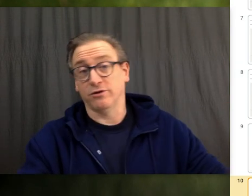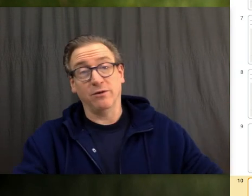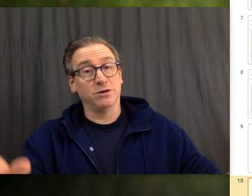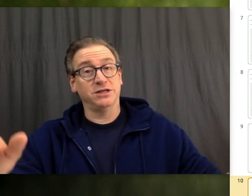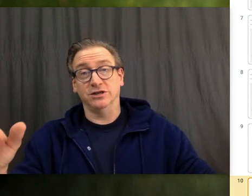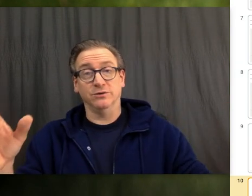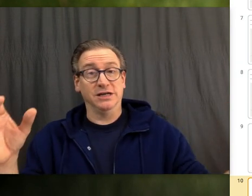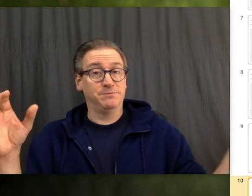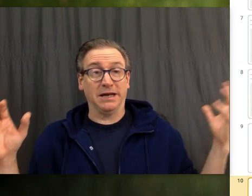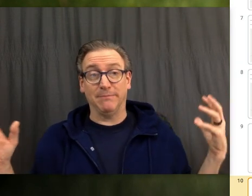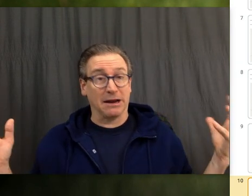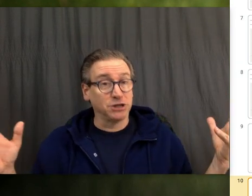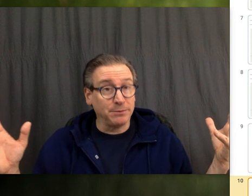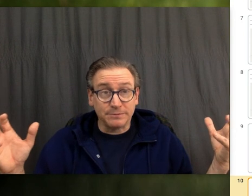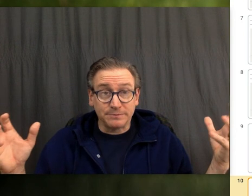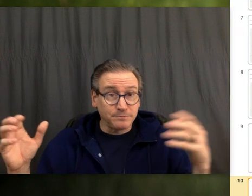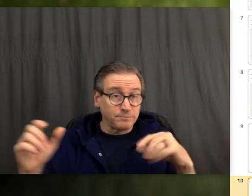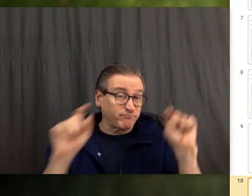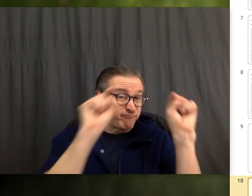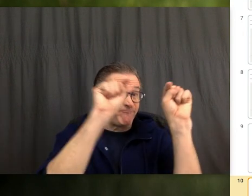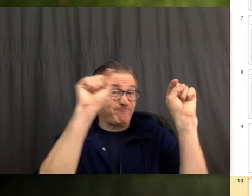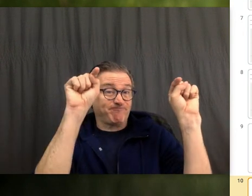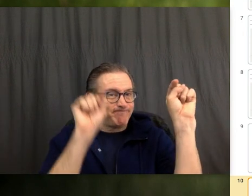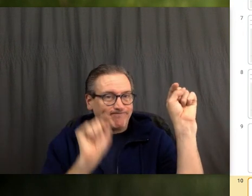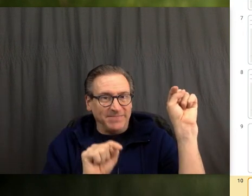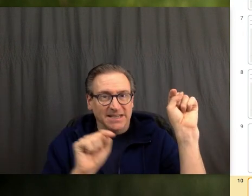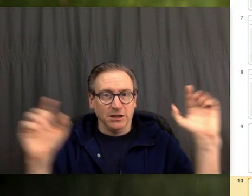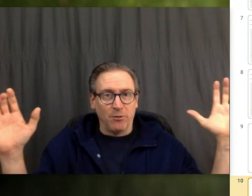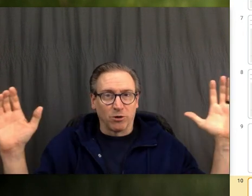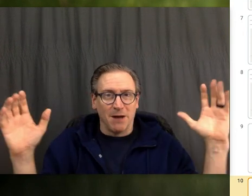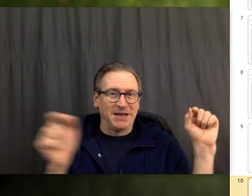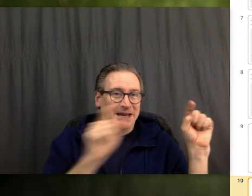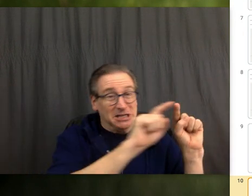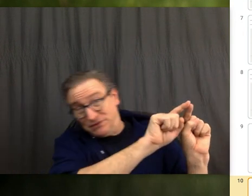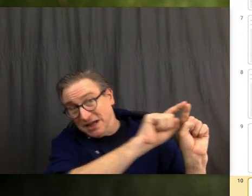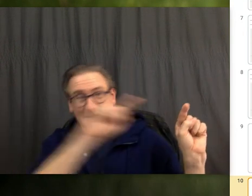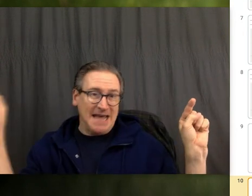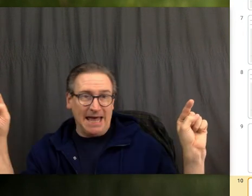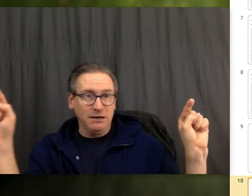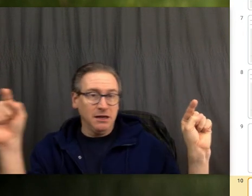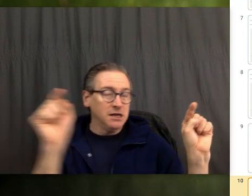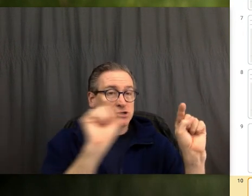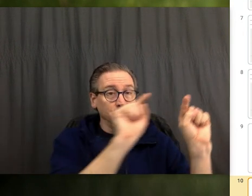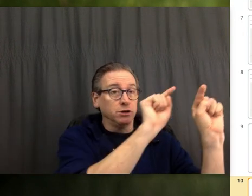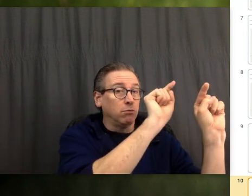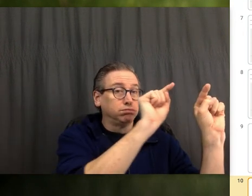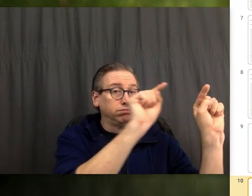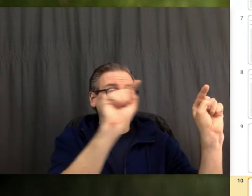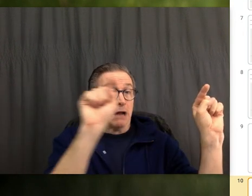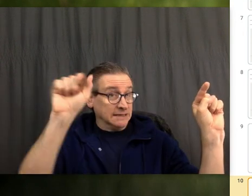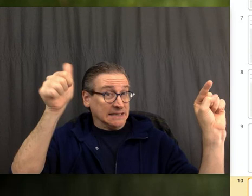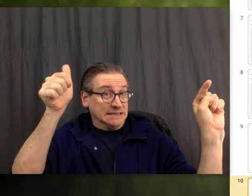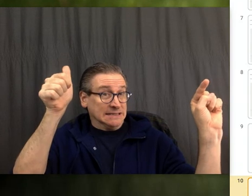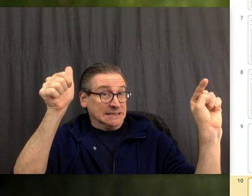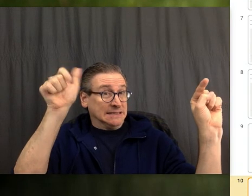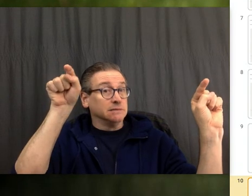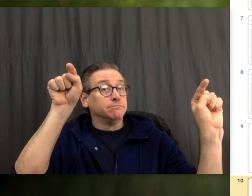Another great one to do is playing Battleship. It's a little bit more complicated because you've got 10. So you could go.